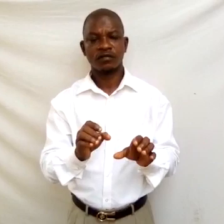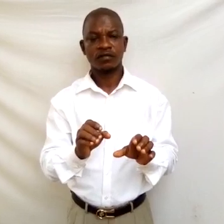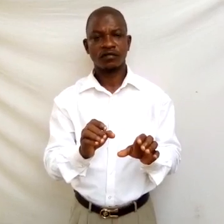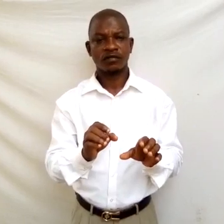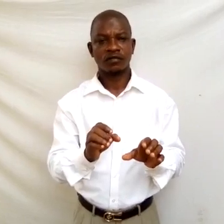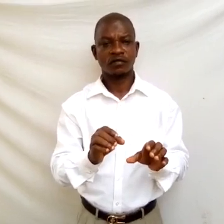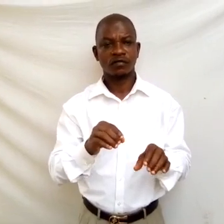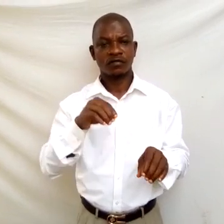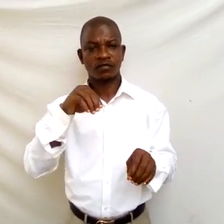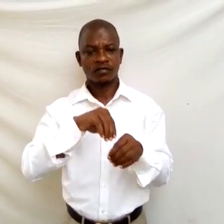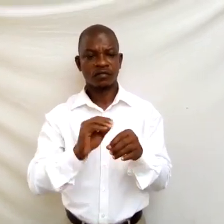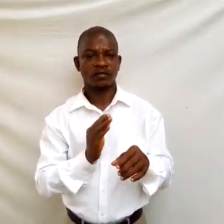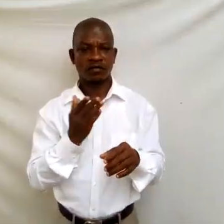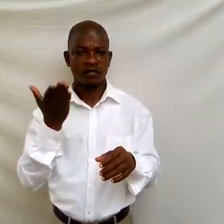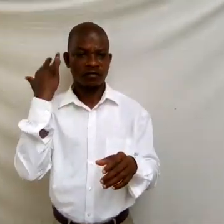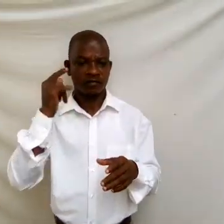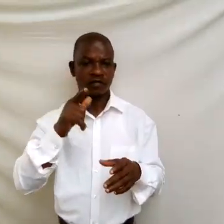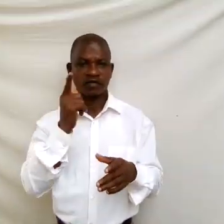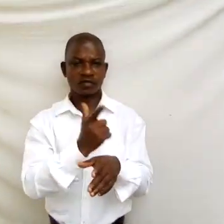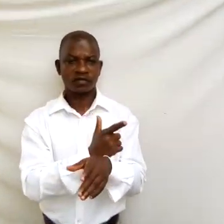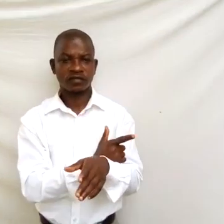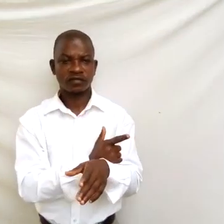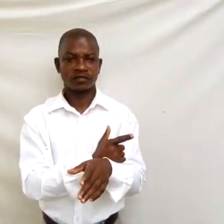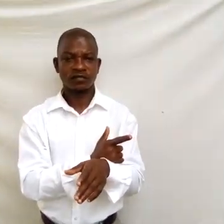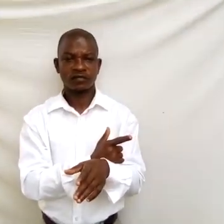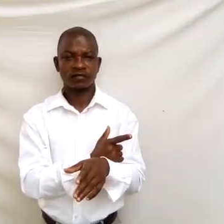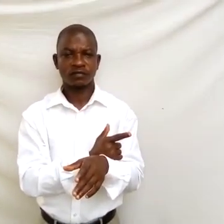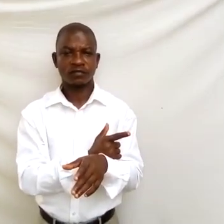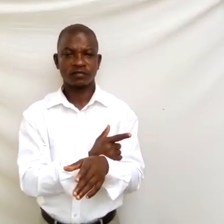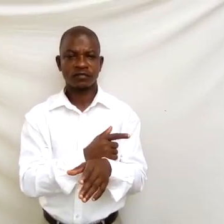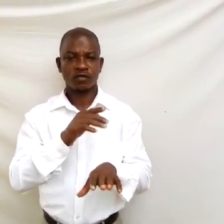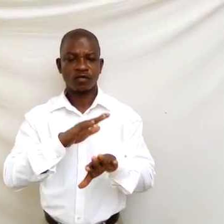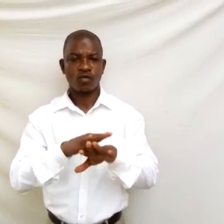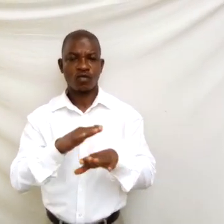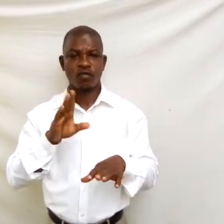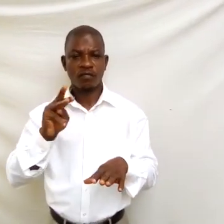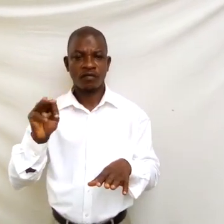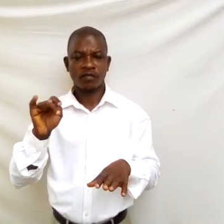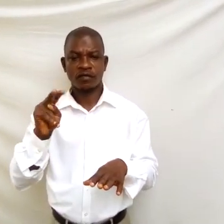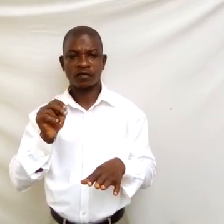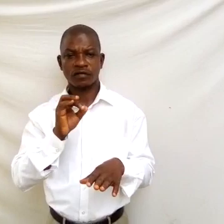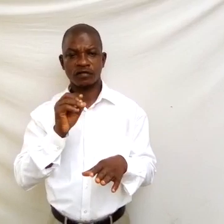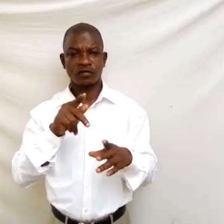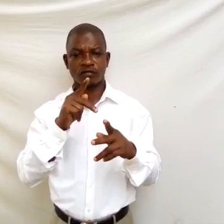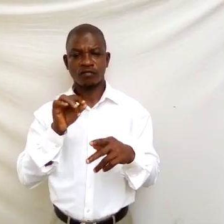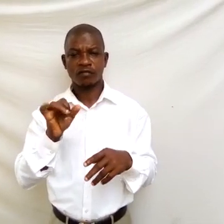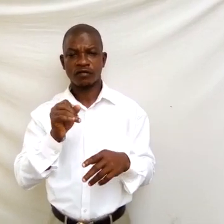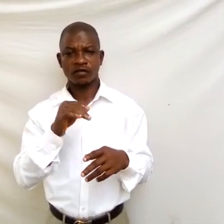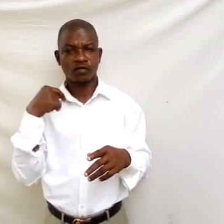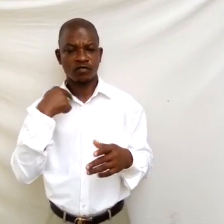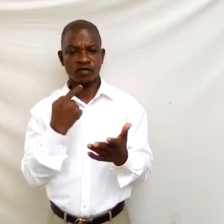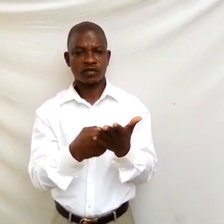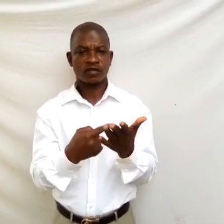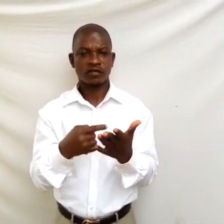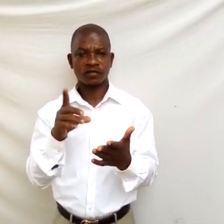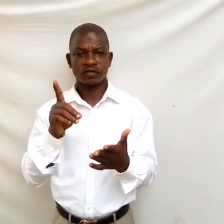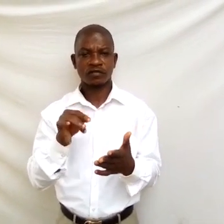In our previous lessons on binary operation, we discussed what binary